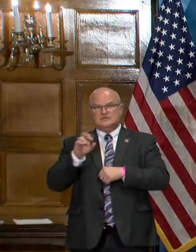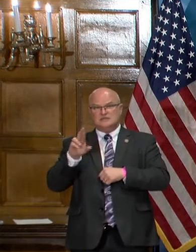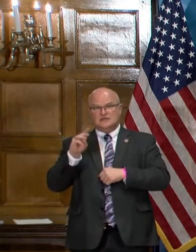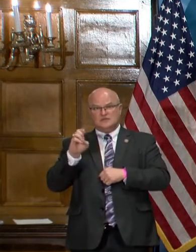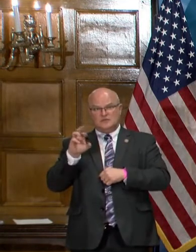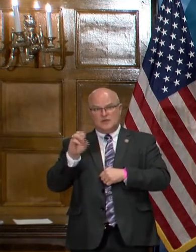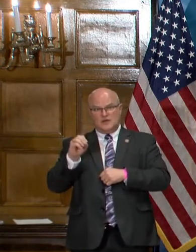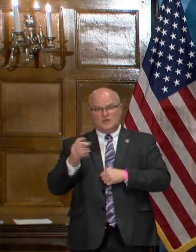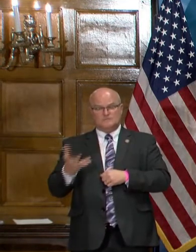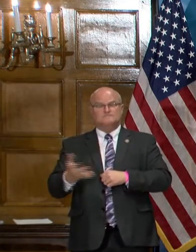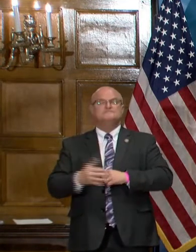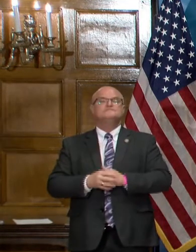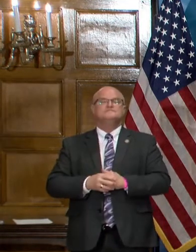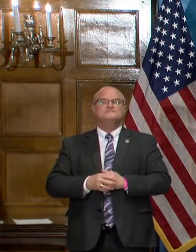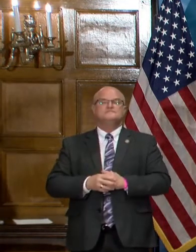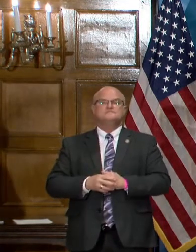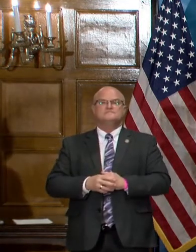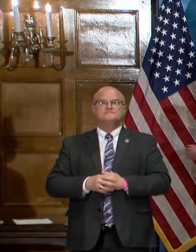Romero?